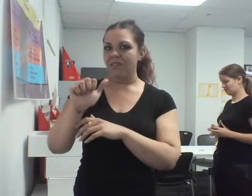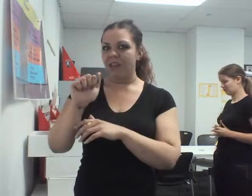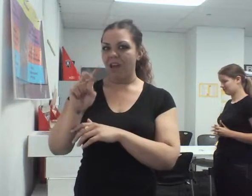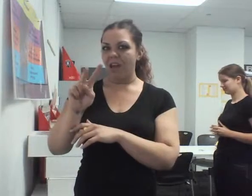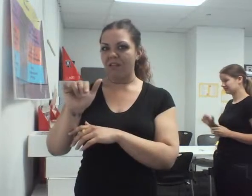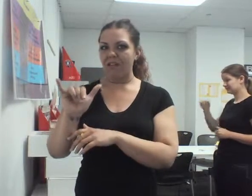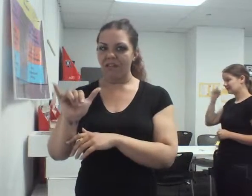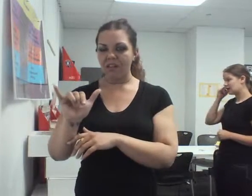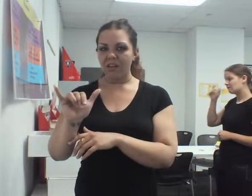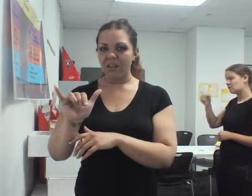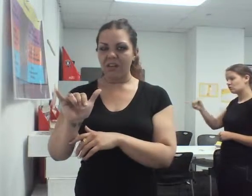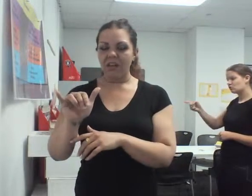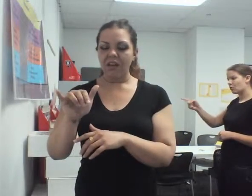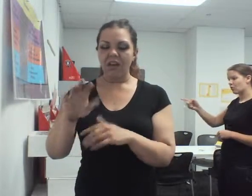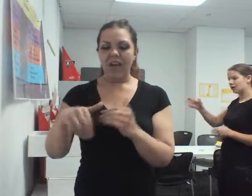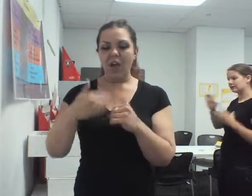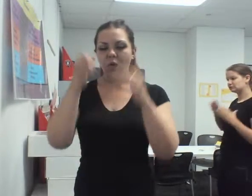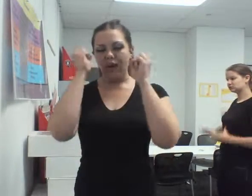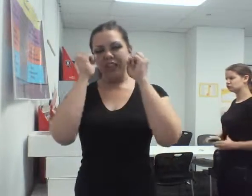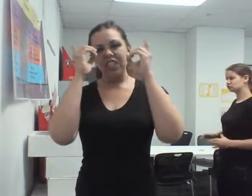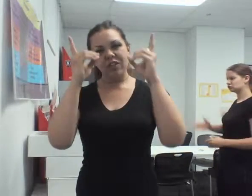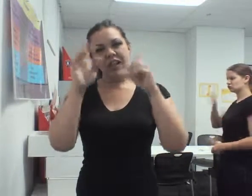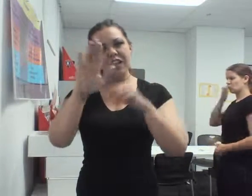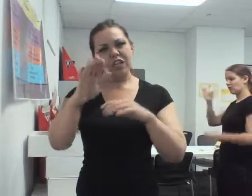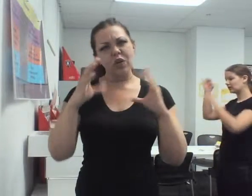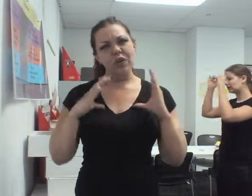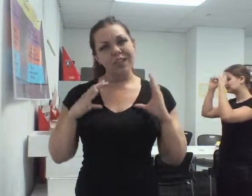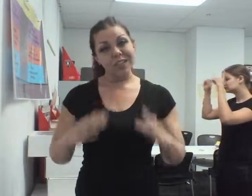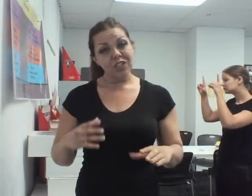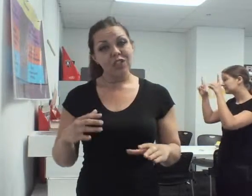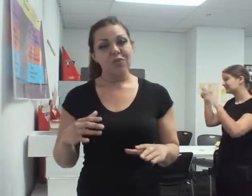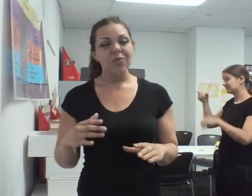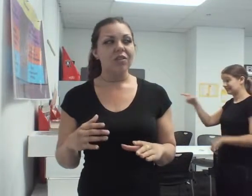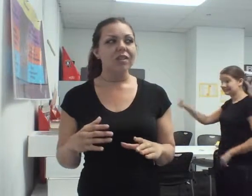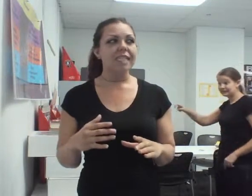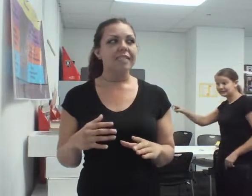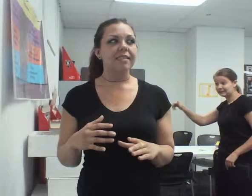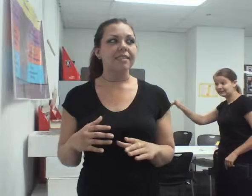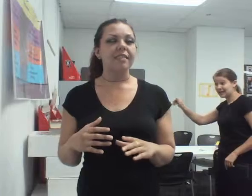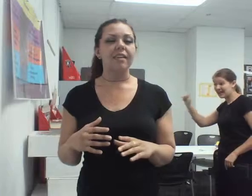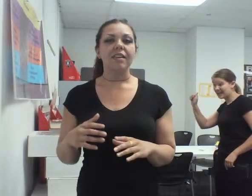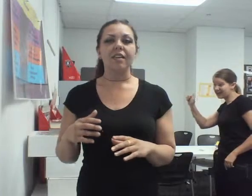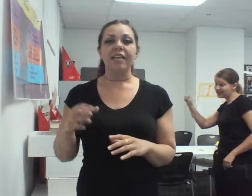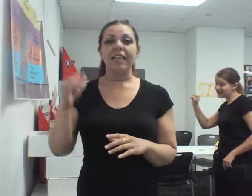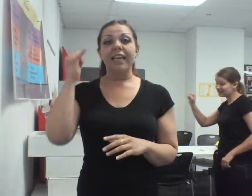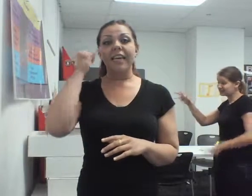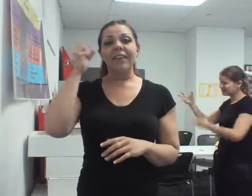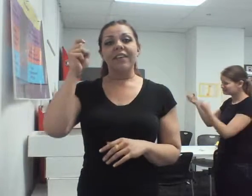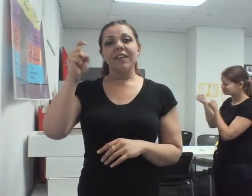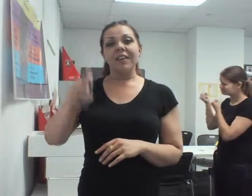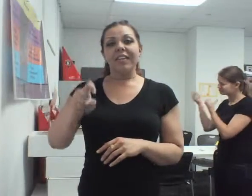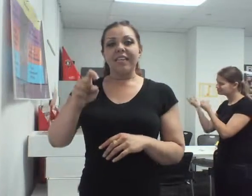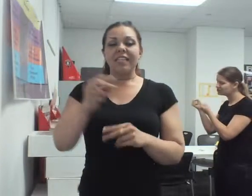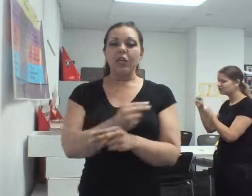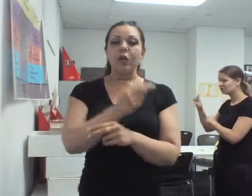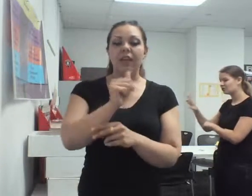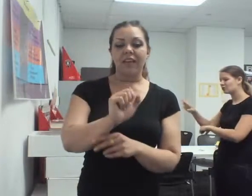educated your consumer is. If they really need you to use ASL, or if it's kind of a fine English that they're using, then do